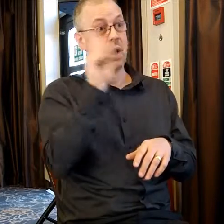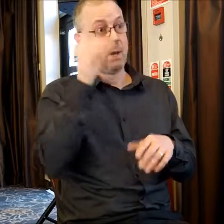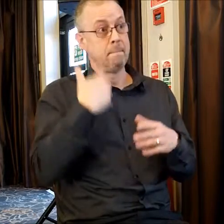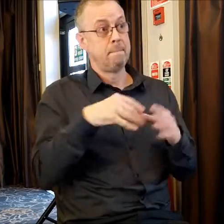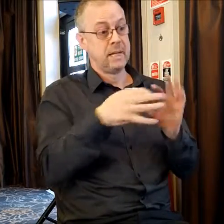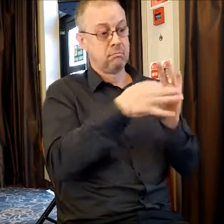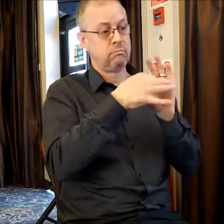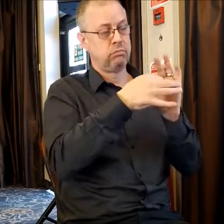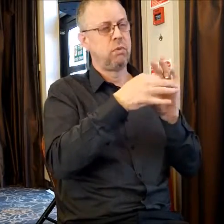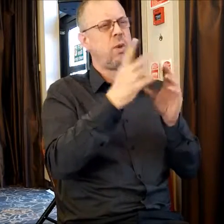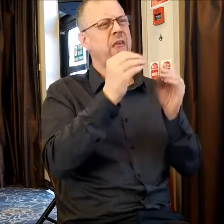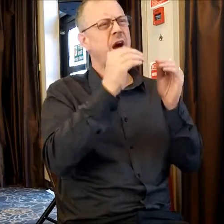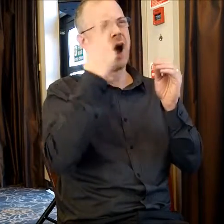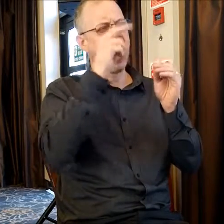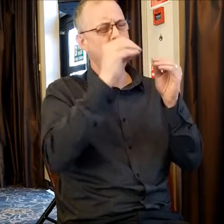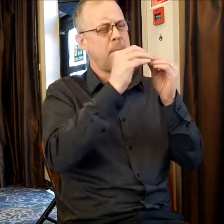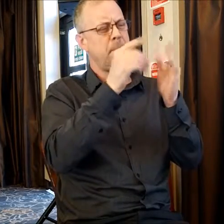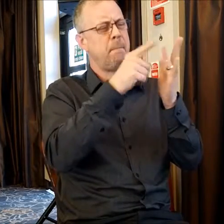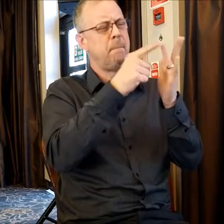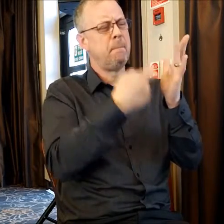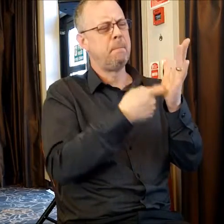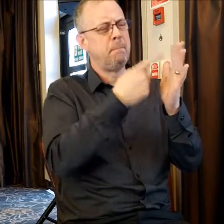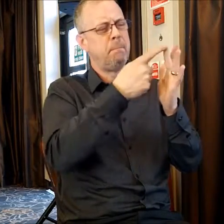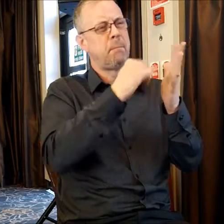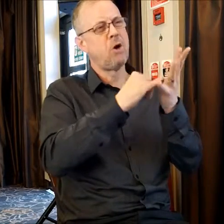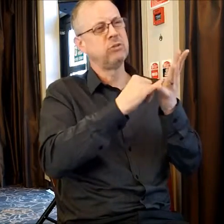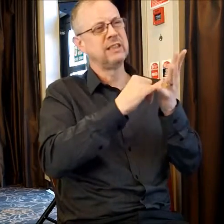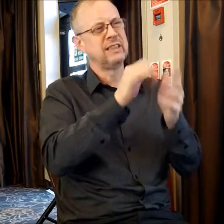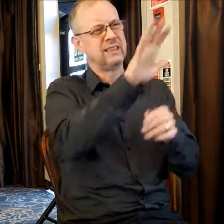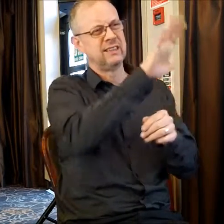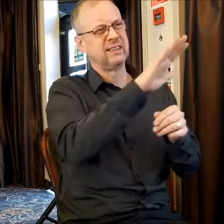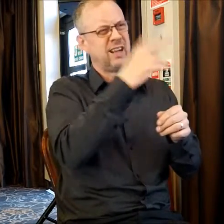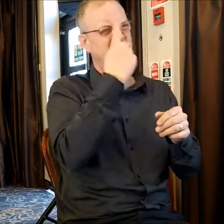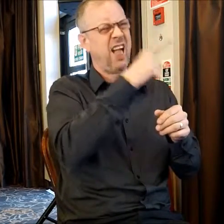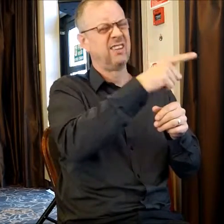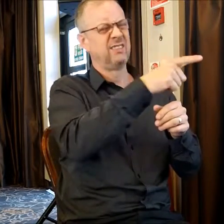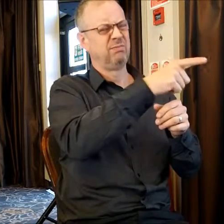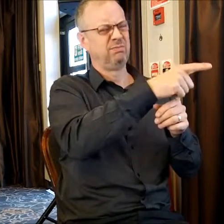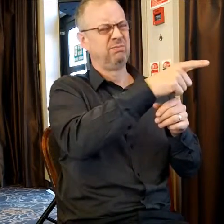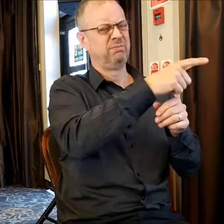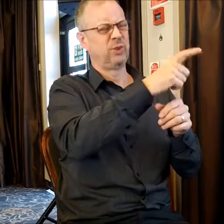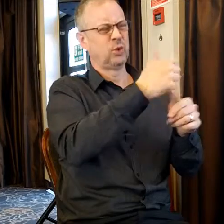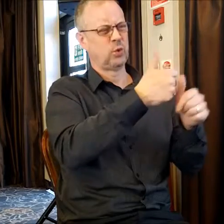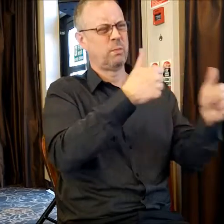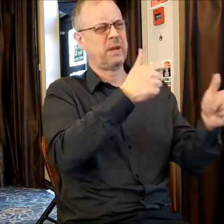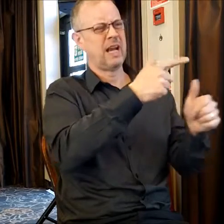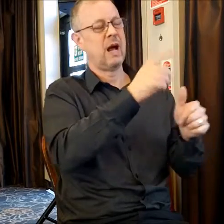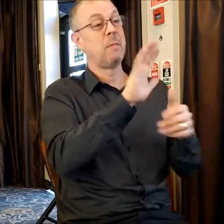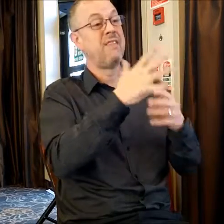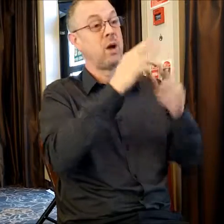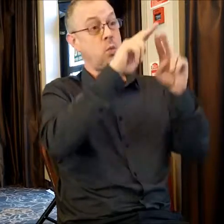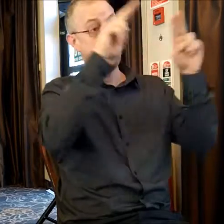Boris established in Cotonou, Benin. We have a warehouse there and a team of people. Sorry, this isn't